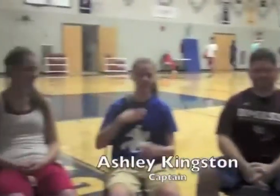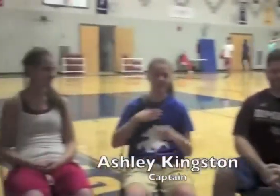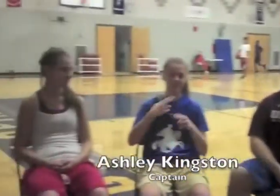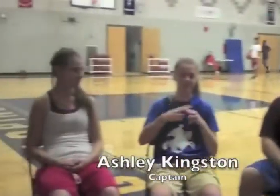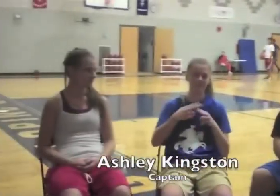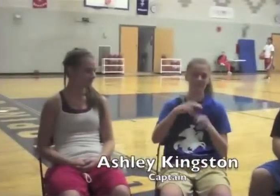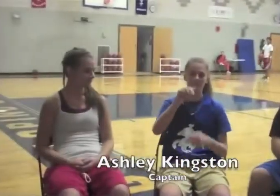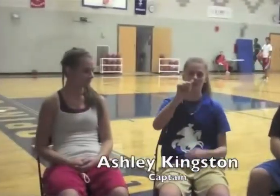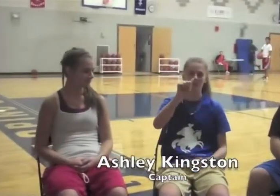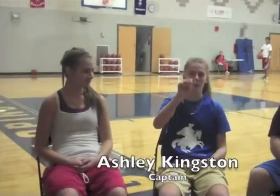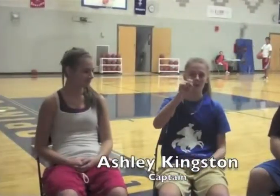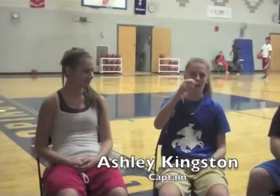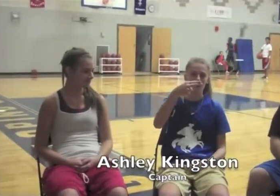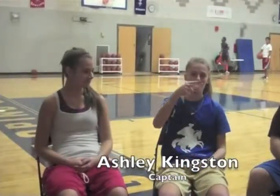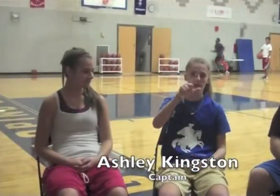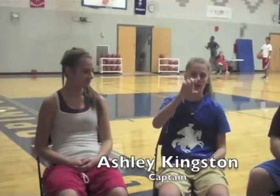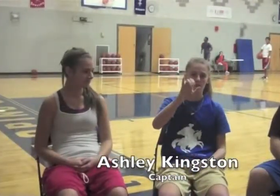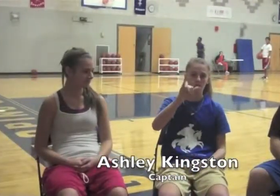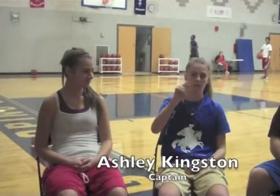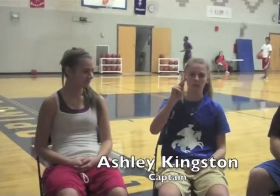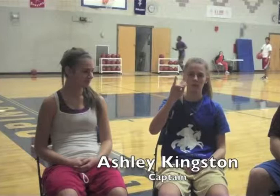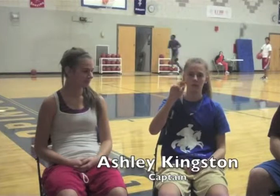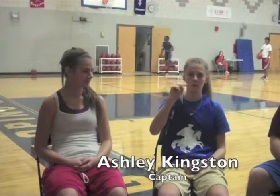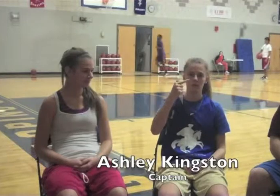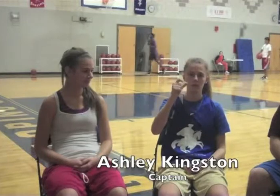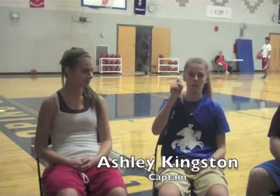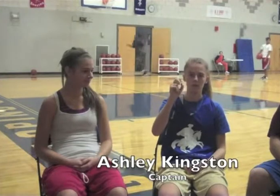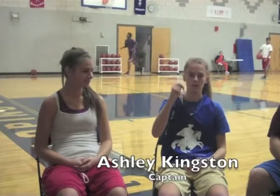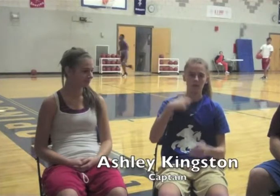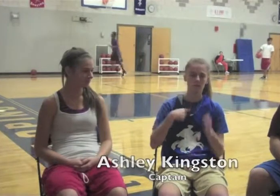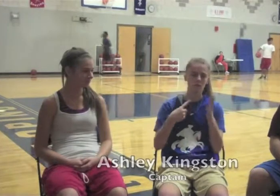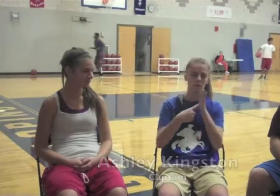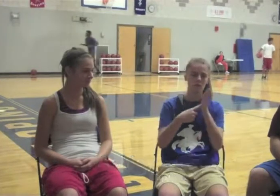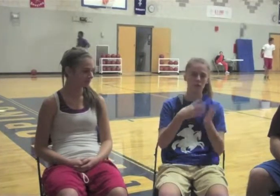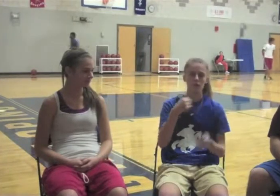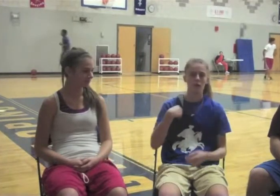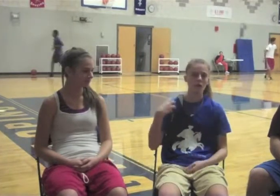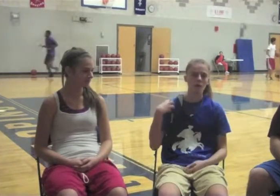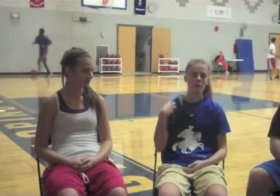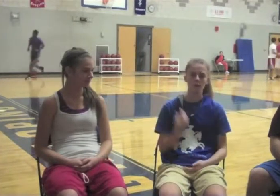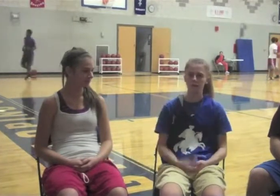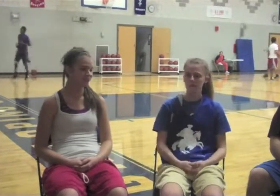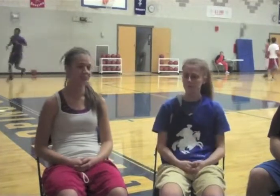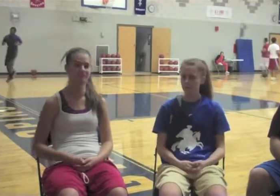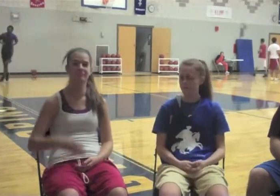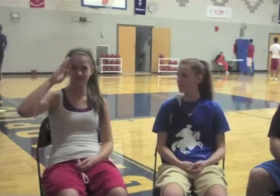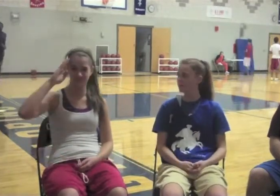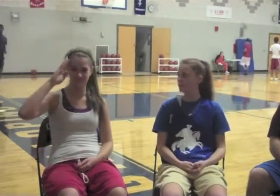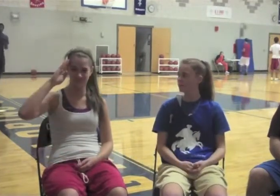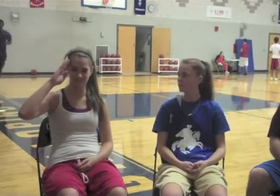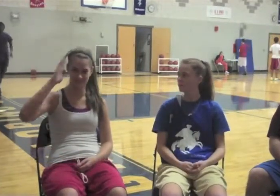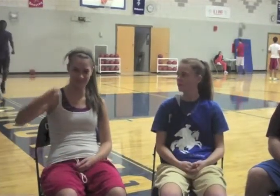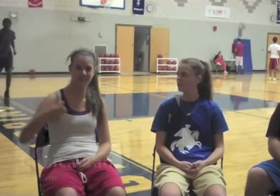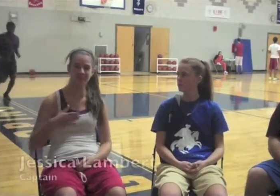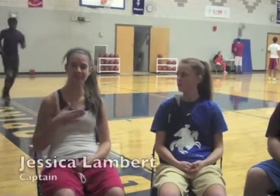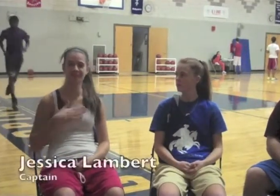Hi, I'm Ashley Kingston. I'm a junior on the team this year, and I'm one of the captains. Hi, Jessica Lambert.